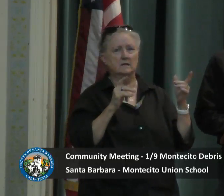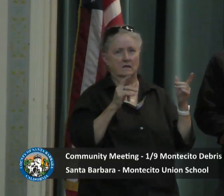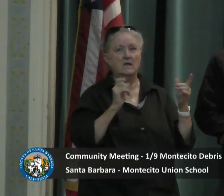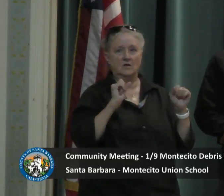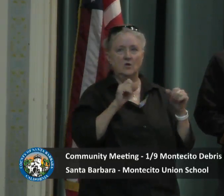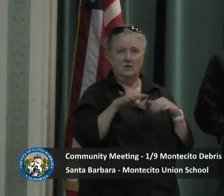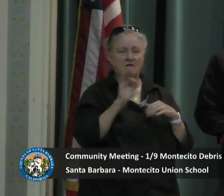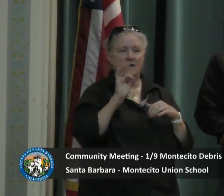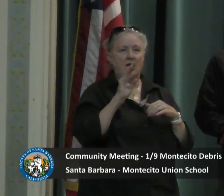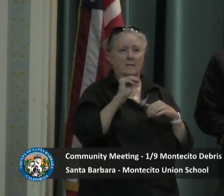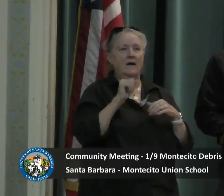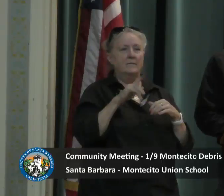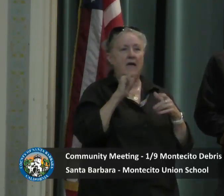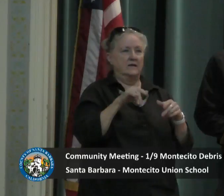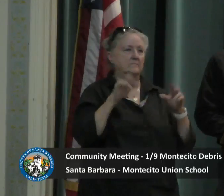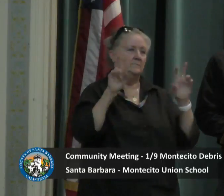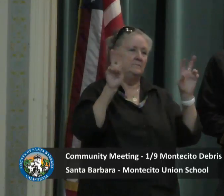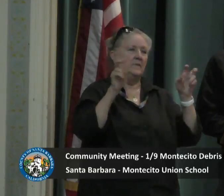this map at